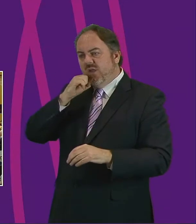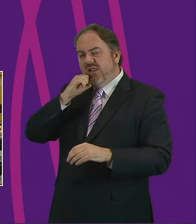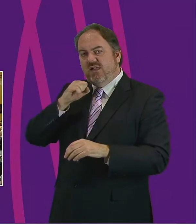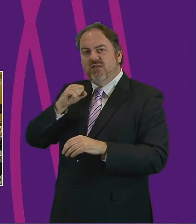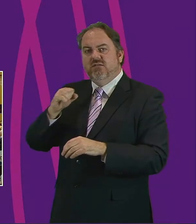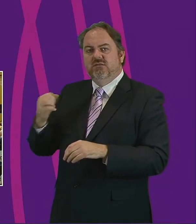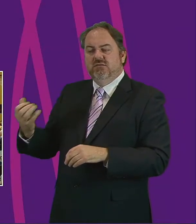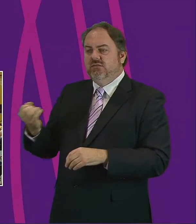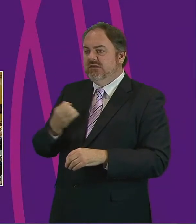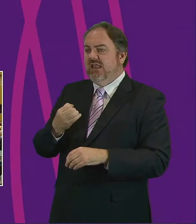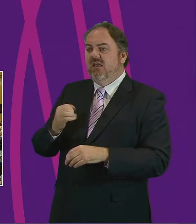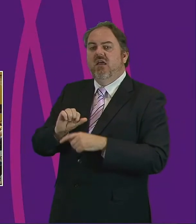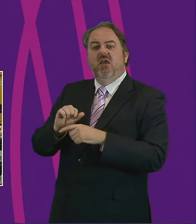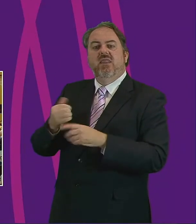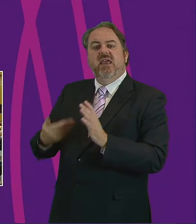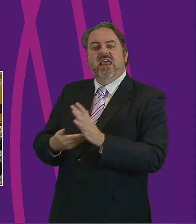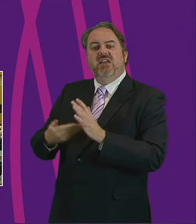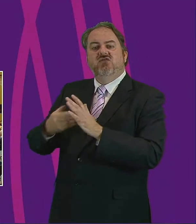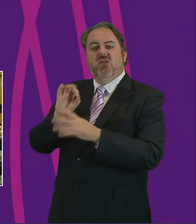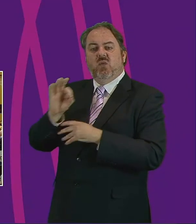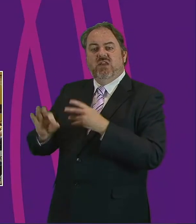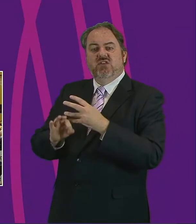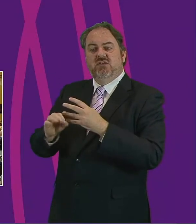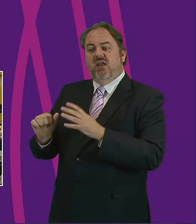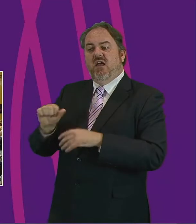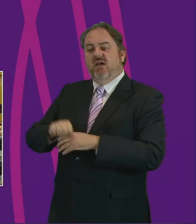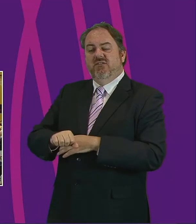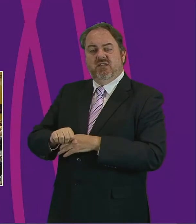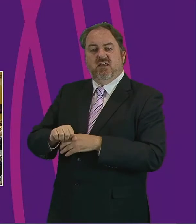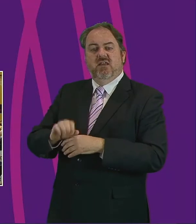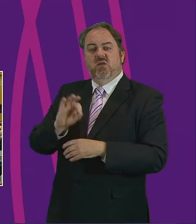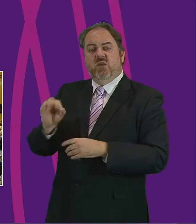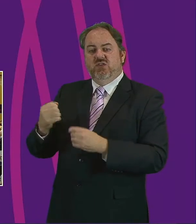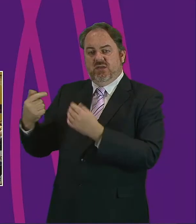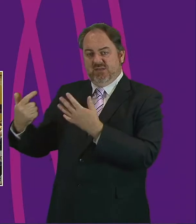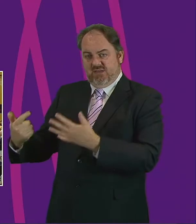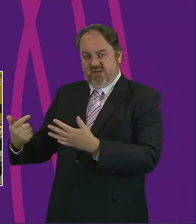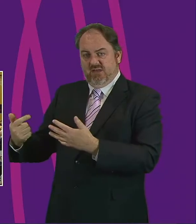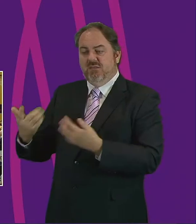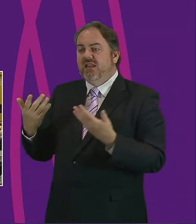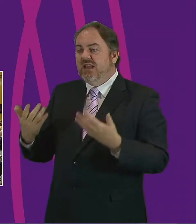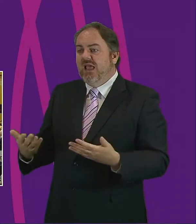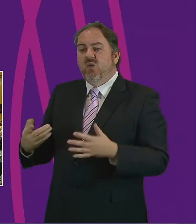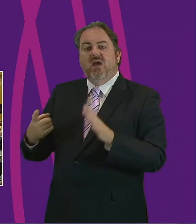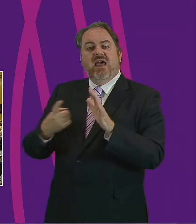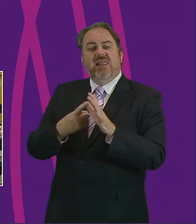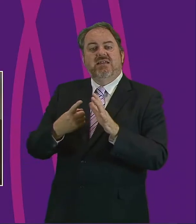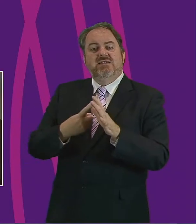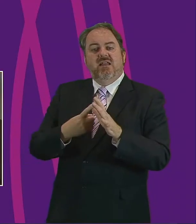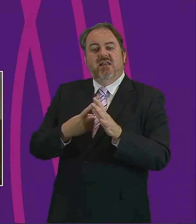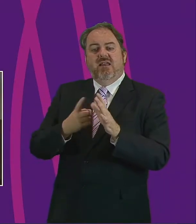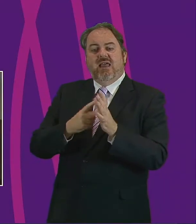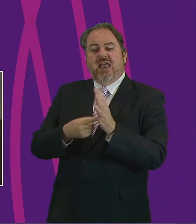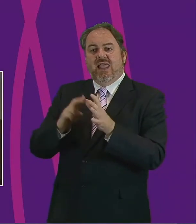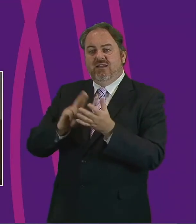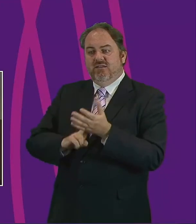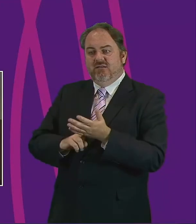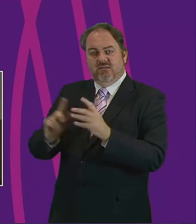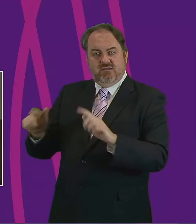after question 7, after Monica Lennon's question. Move on now to question 5, Alistair Allen.